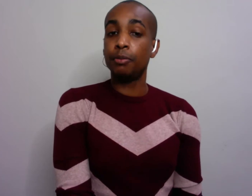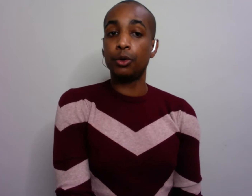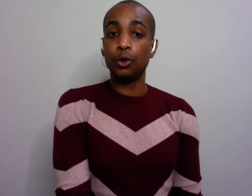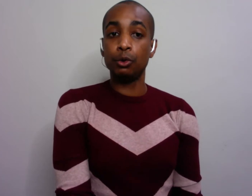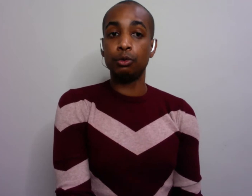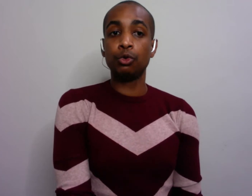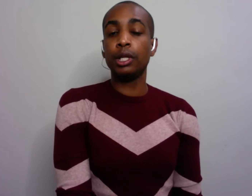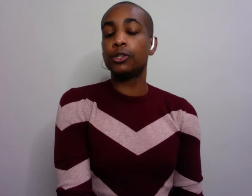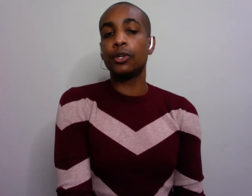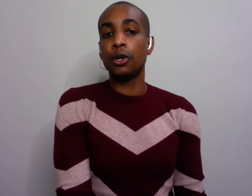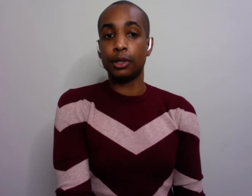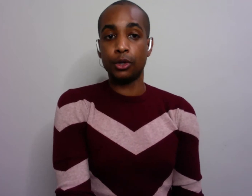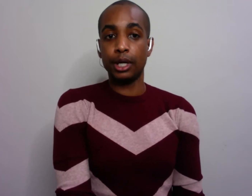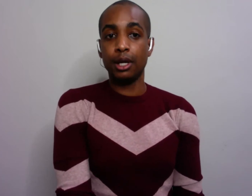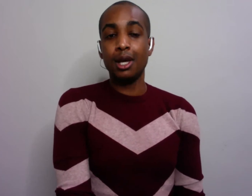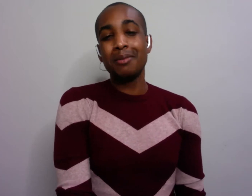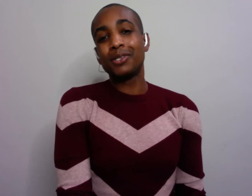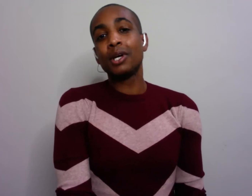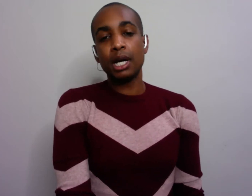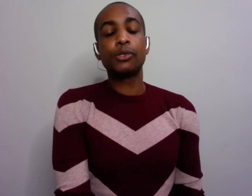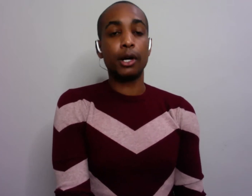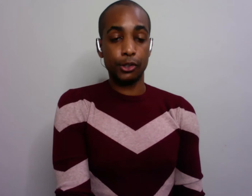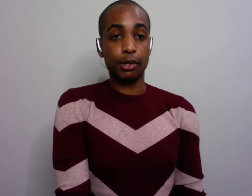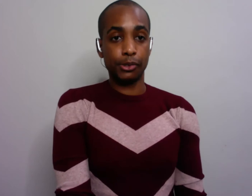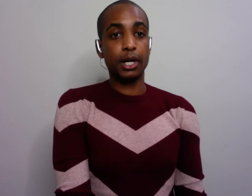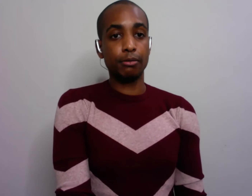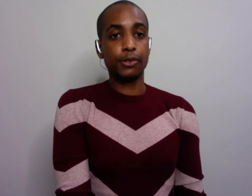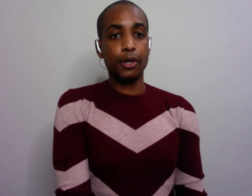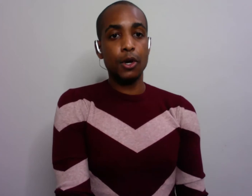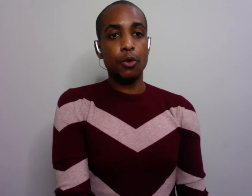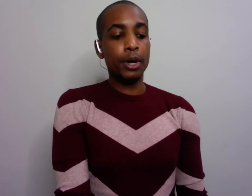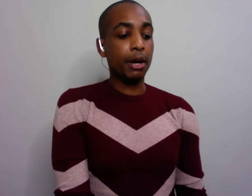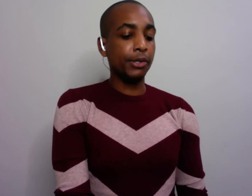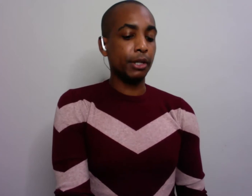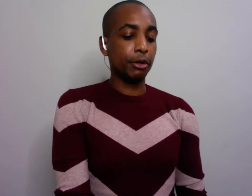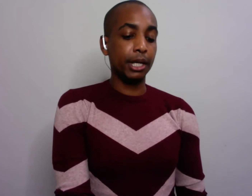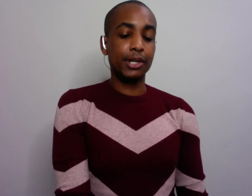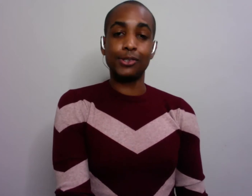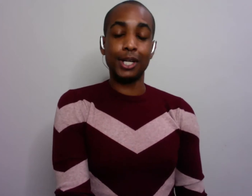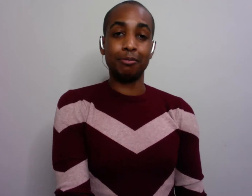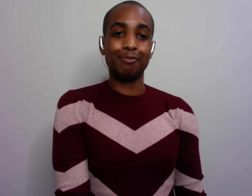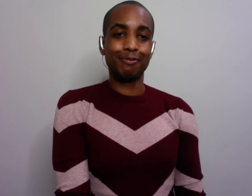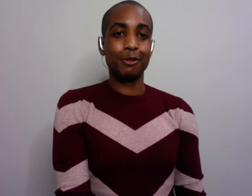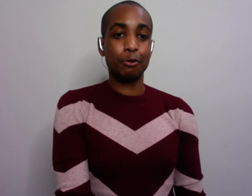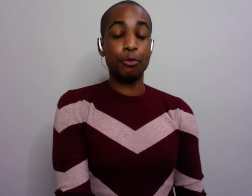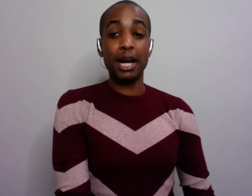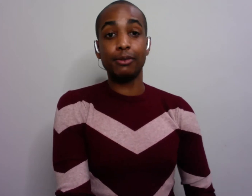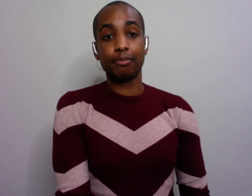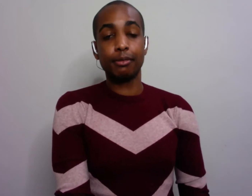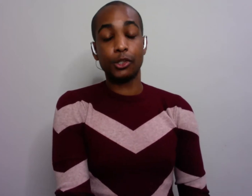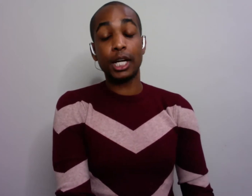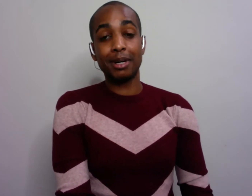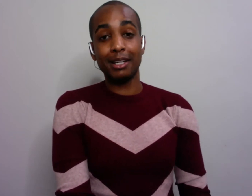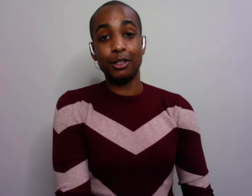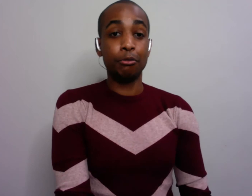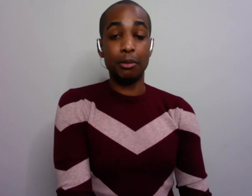or people who really just don't know what they're doing, but sometimes doctors themselves. When I went in for blood testing